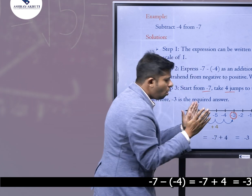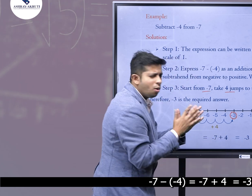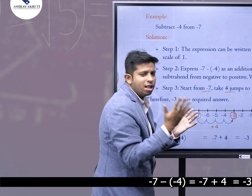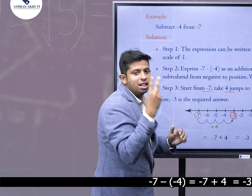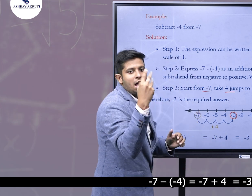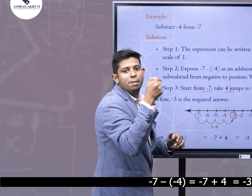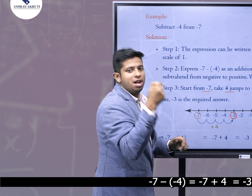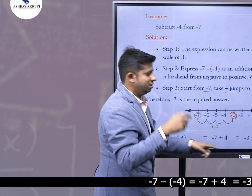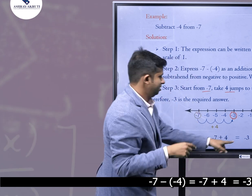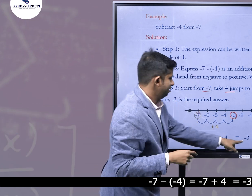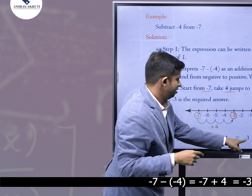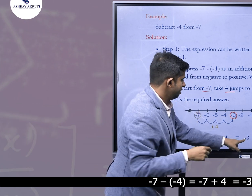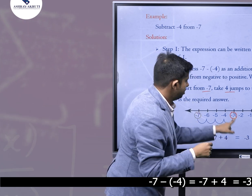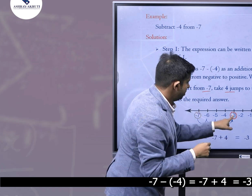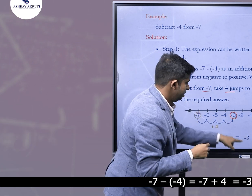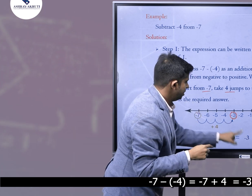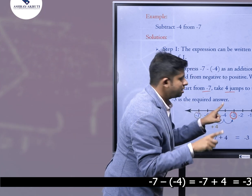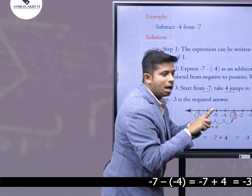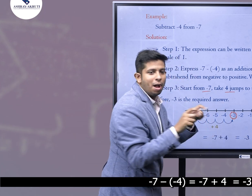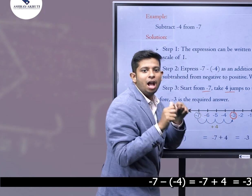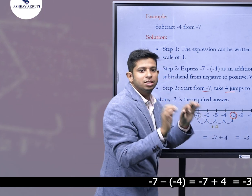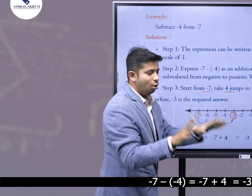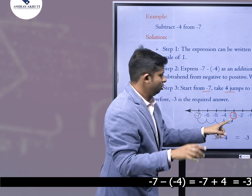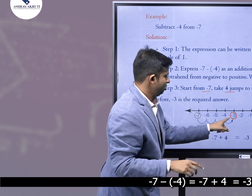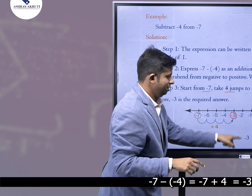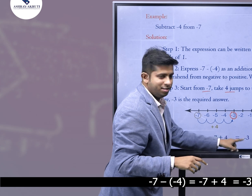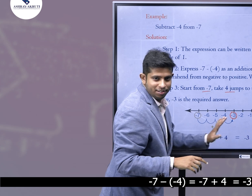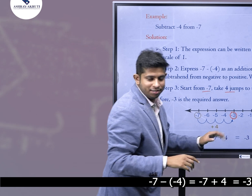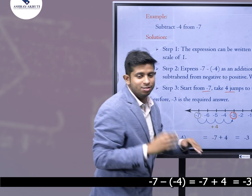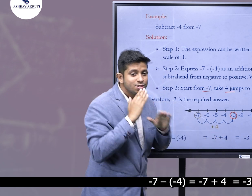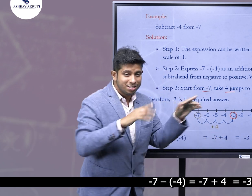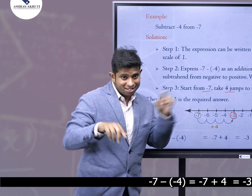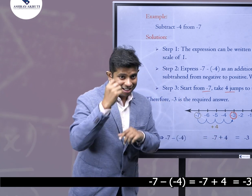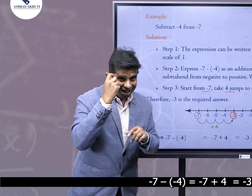which is equal to minus 3.